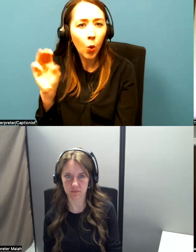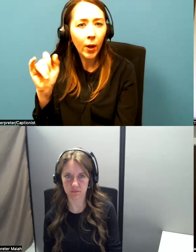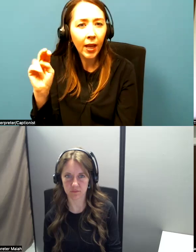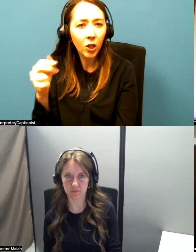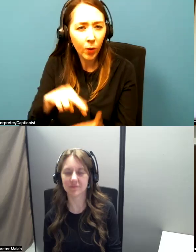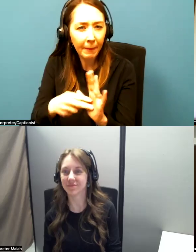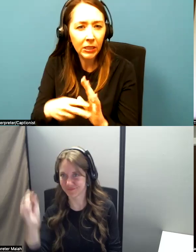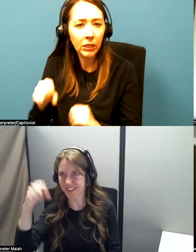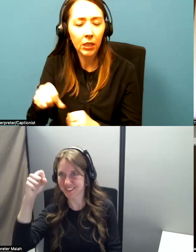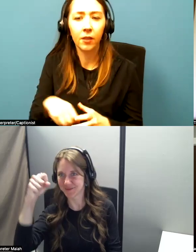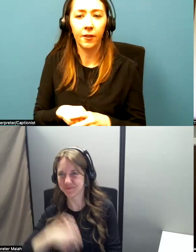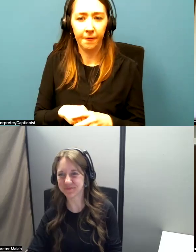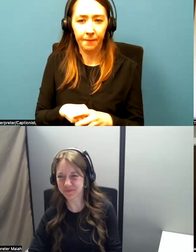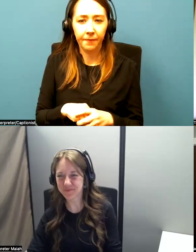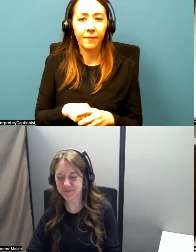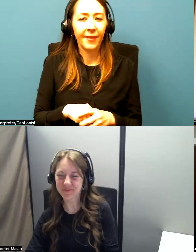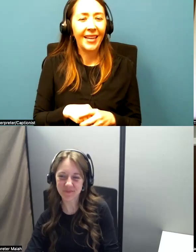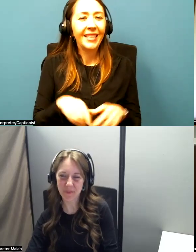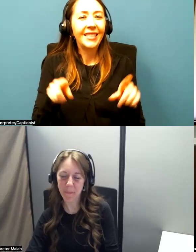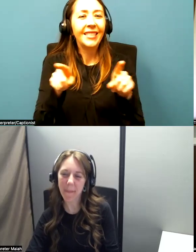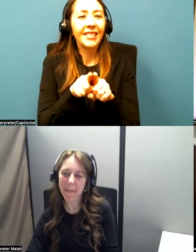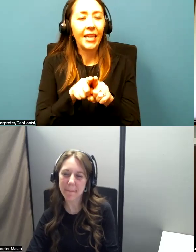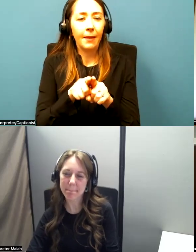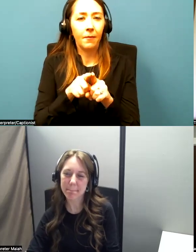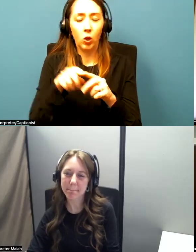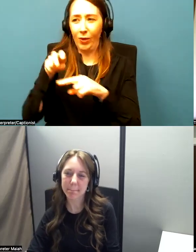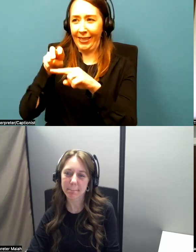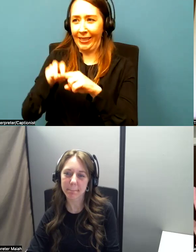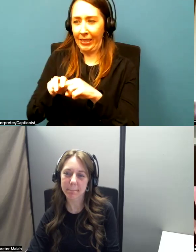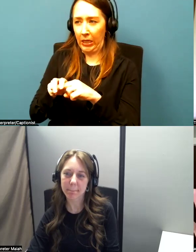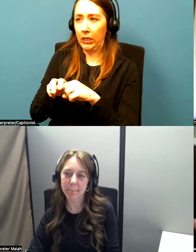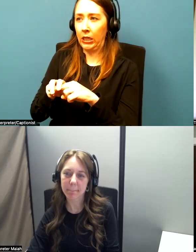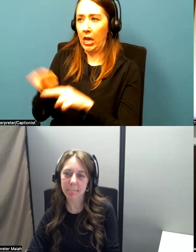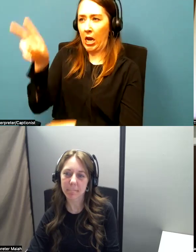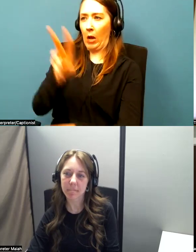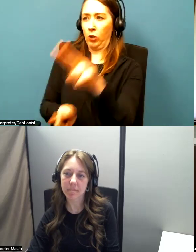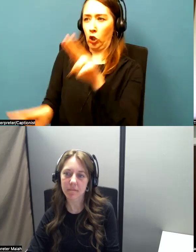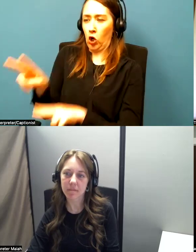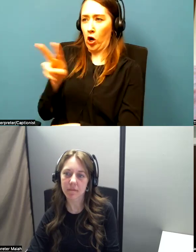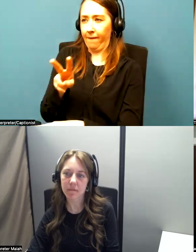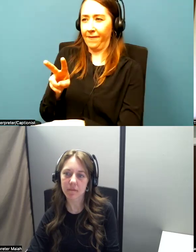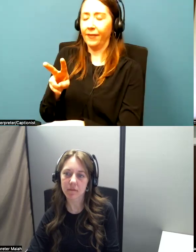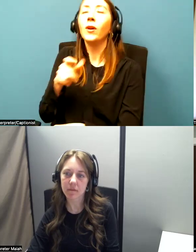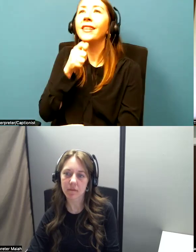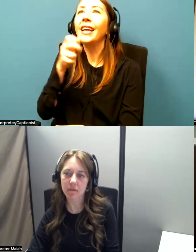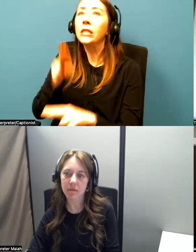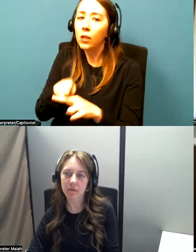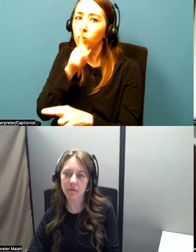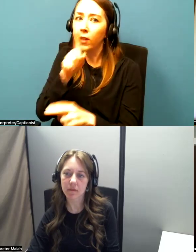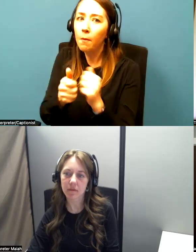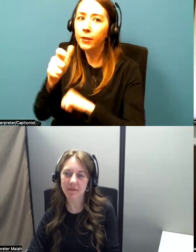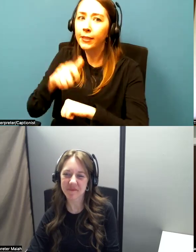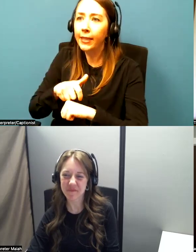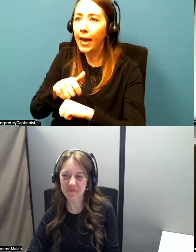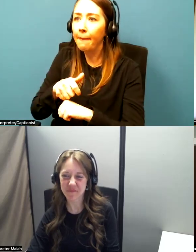Yeah. So it's like you basically sit and observe, not sit. It's mostly standing and